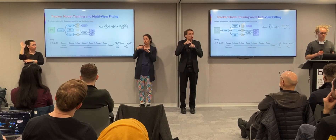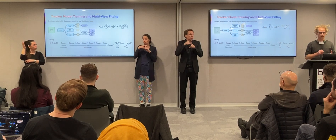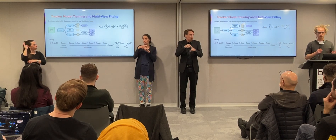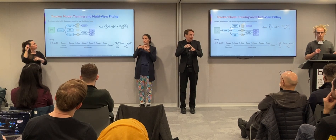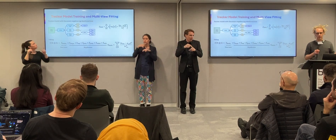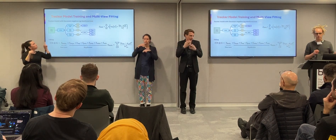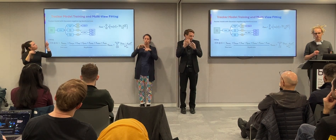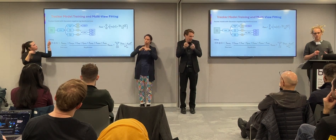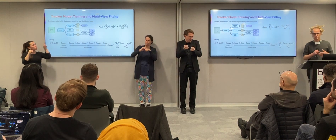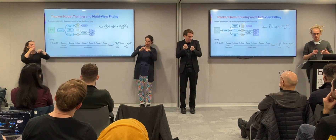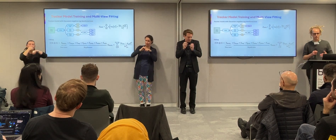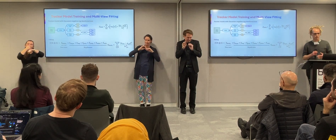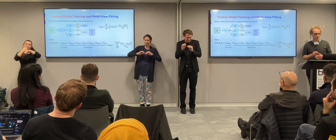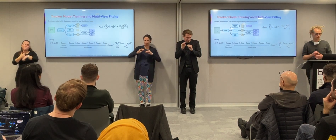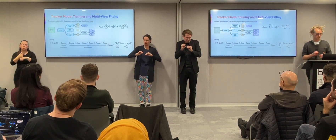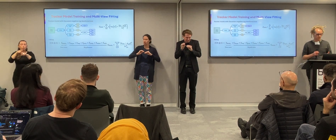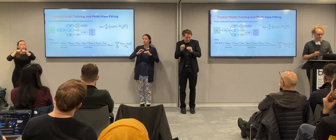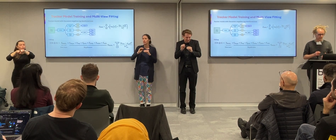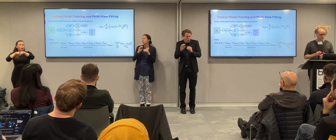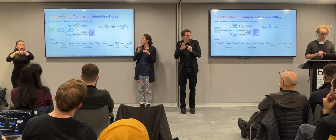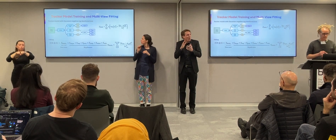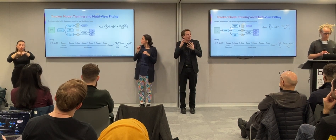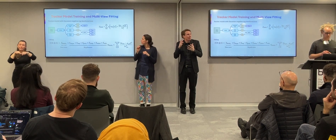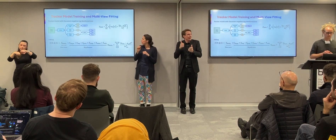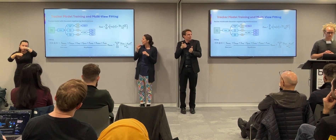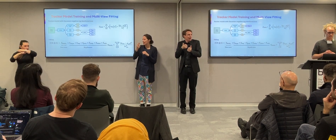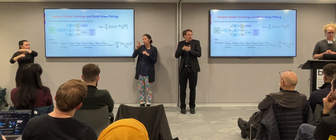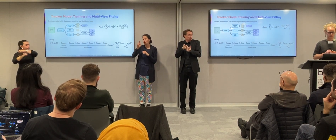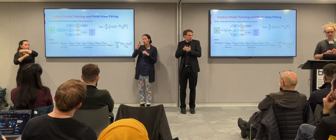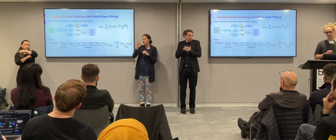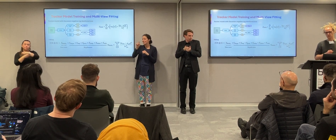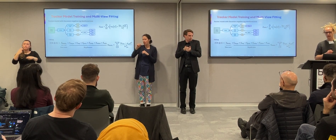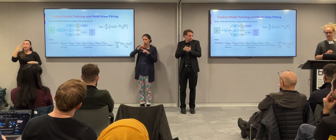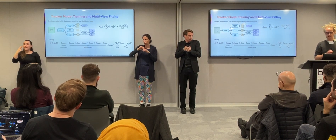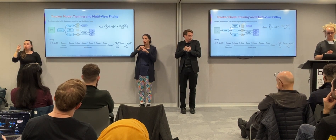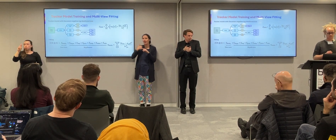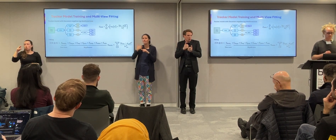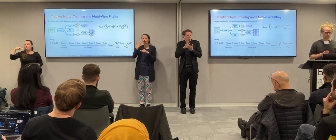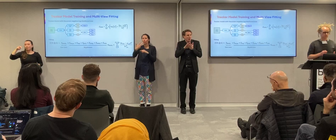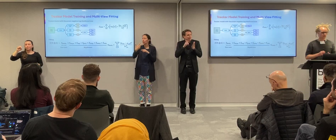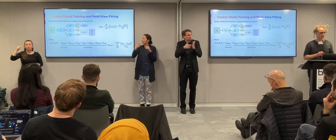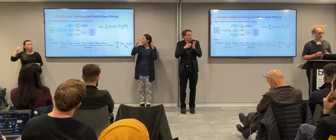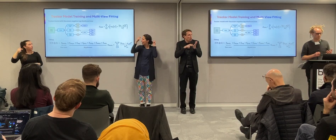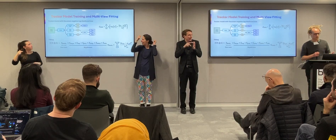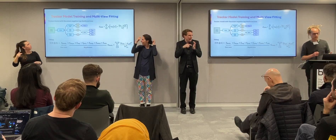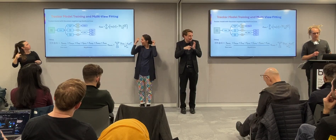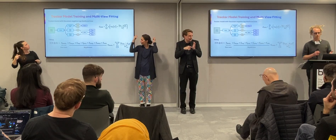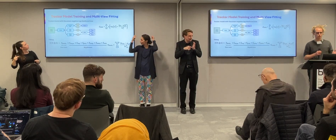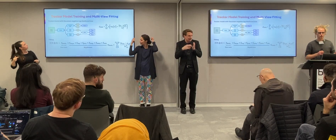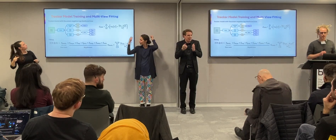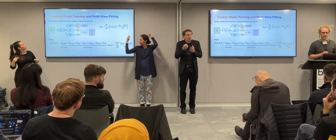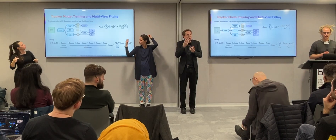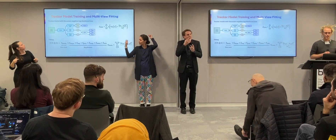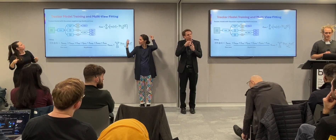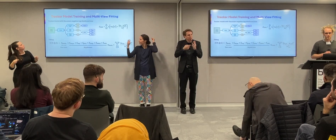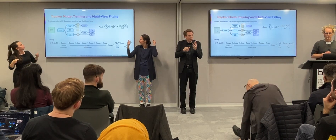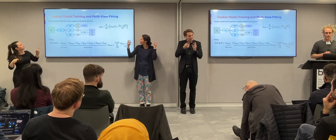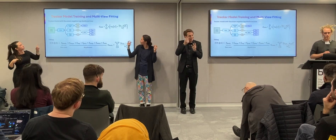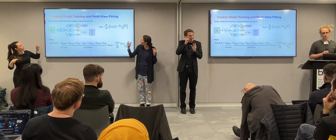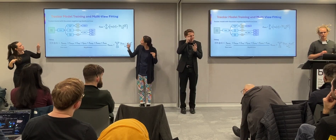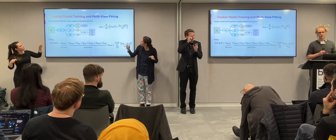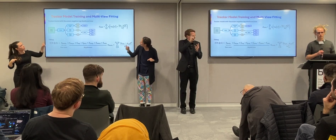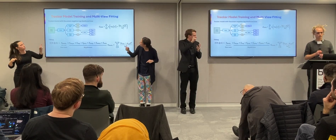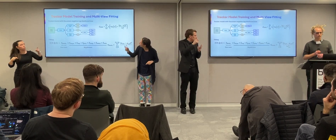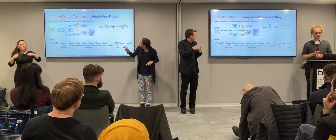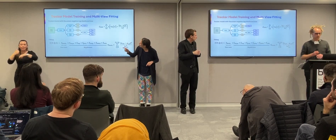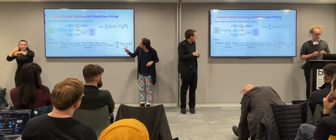on a larger backbone here in HRNet. It has three heads, a landmark head, a pose head, and a